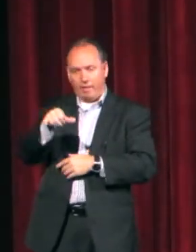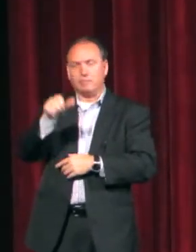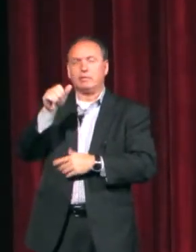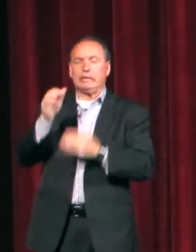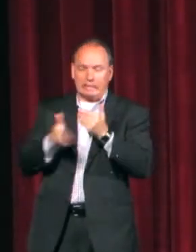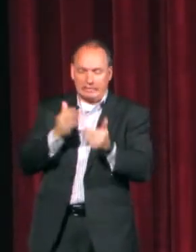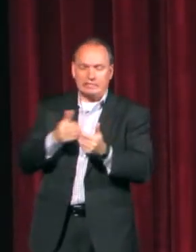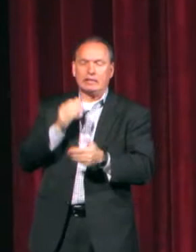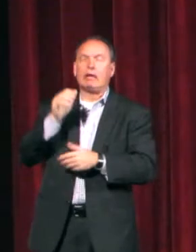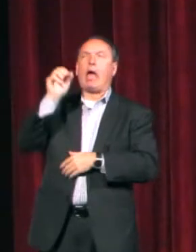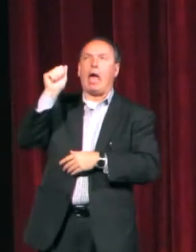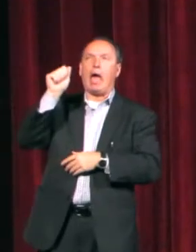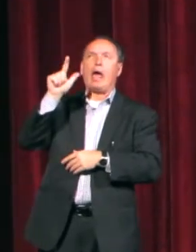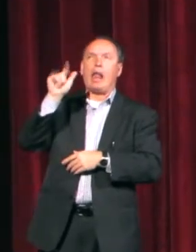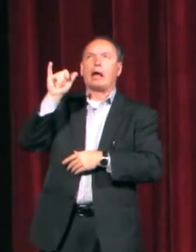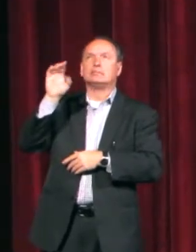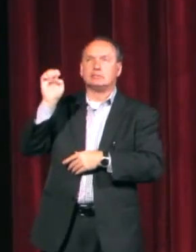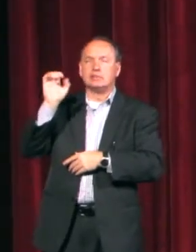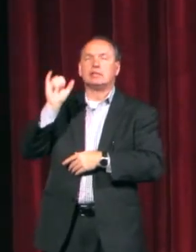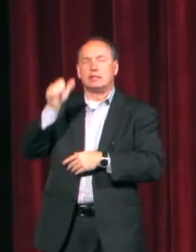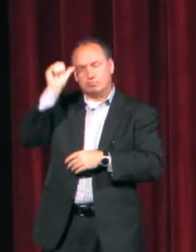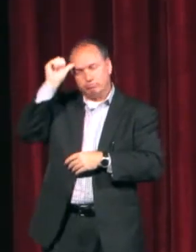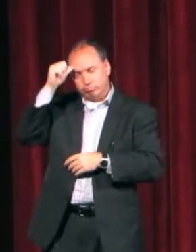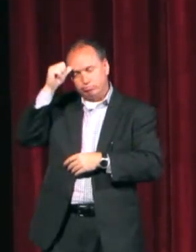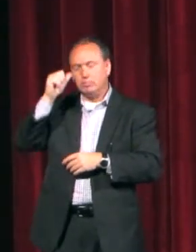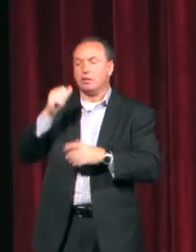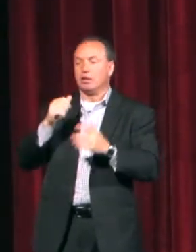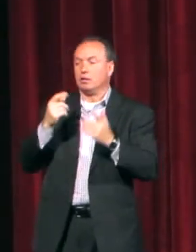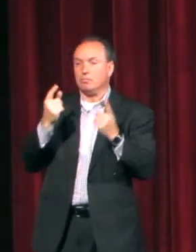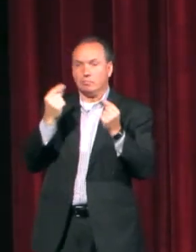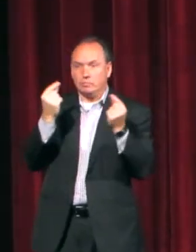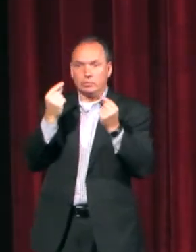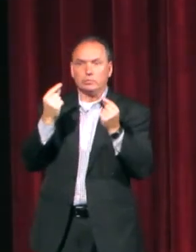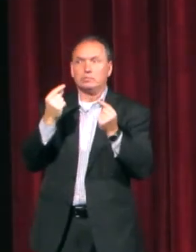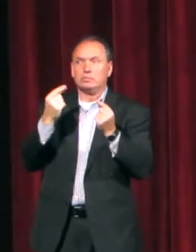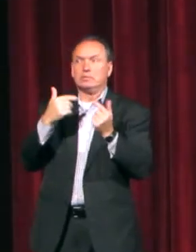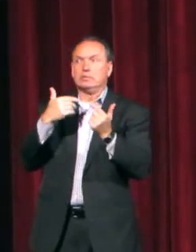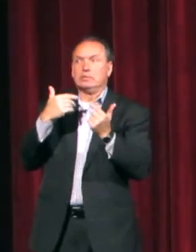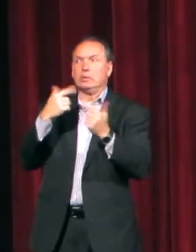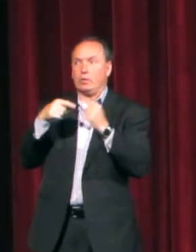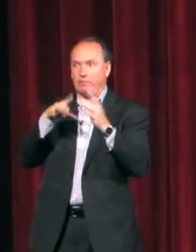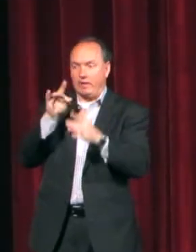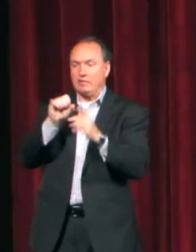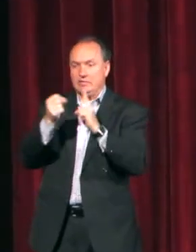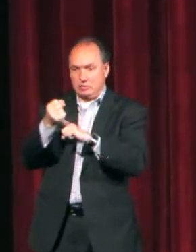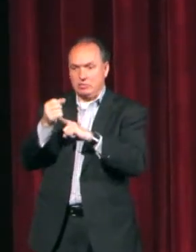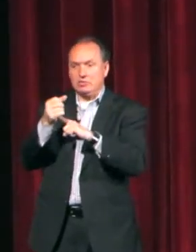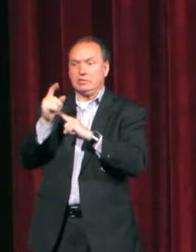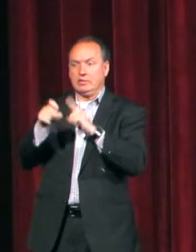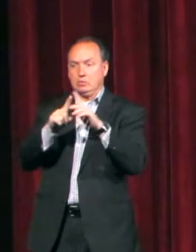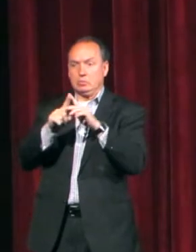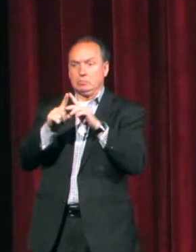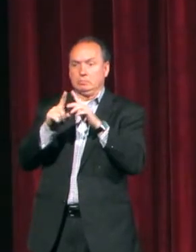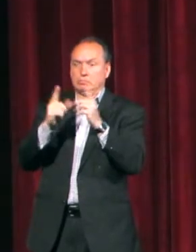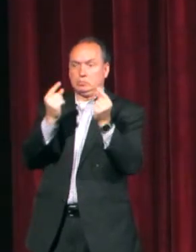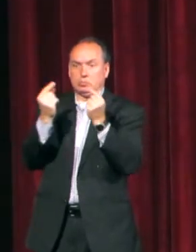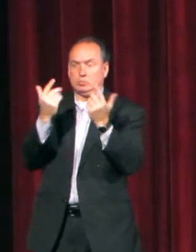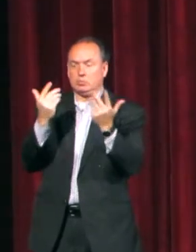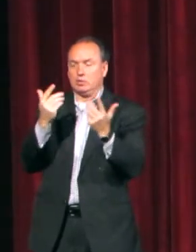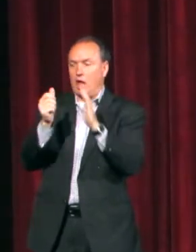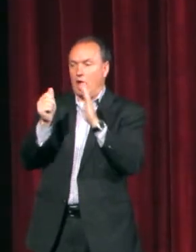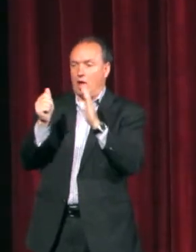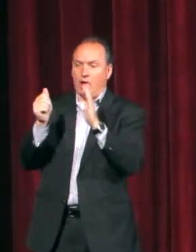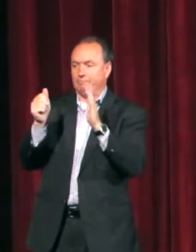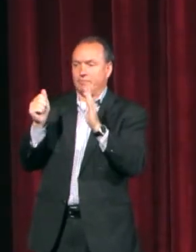little bit easier and be able to make a decision if they do find themselves in a situation where they need to.